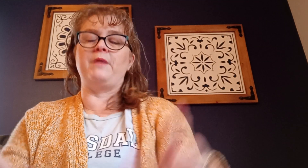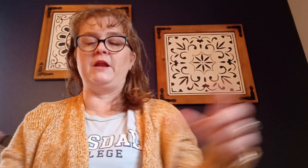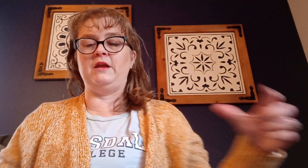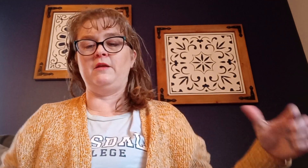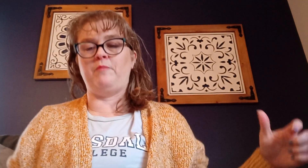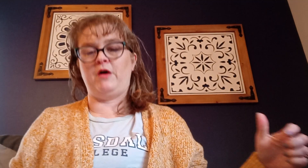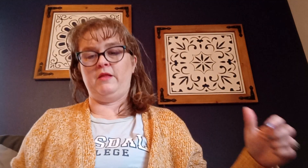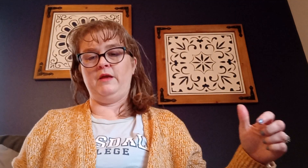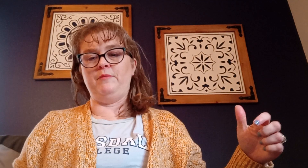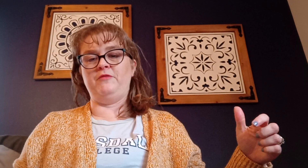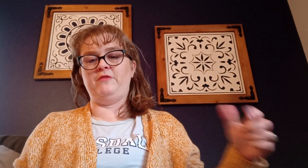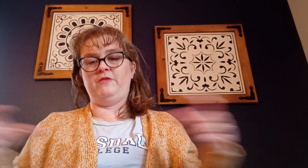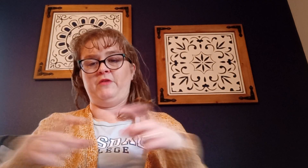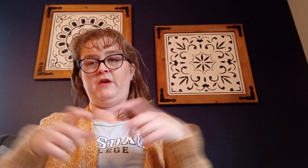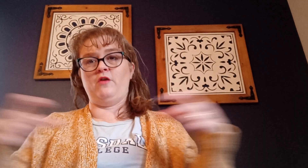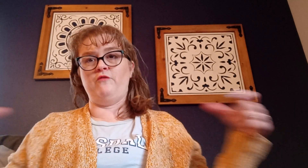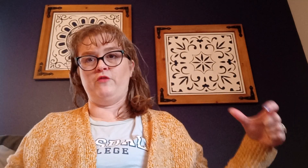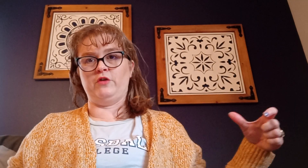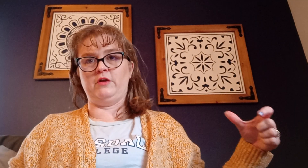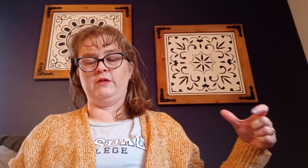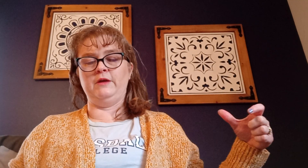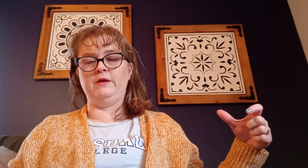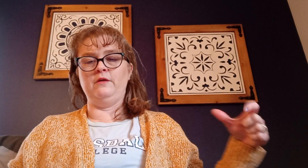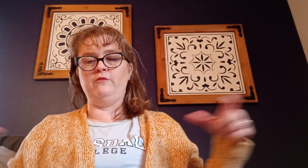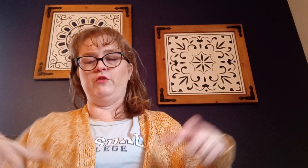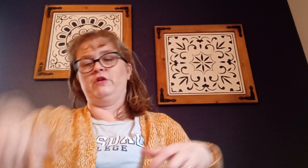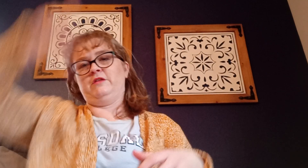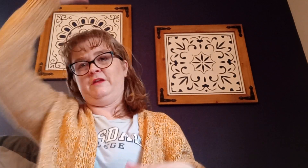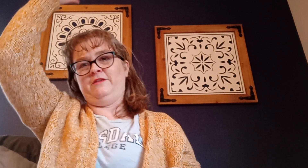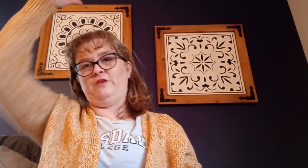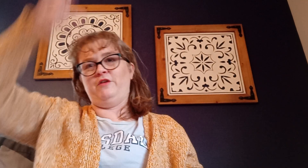budding polyps. They go vertically.